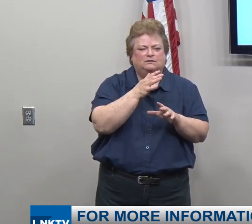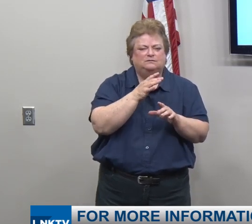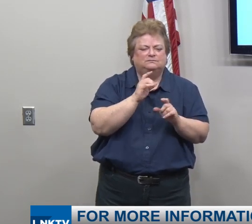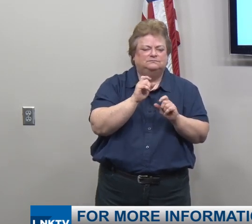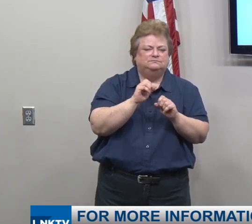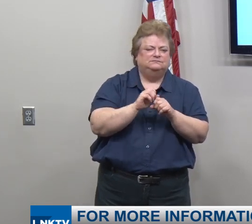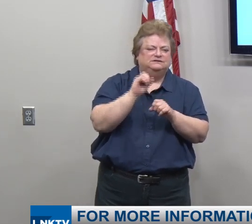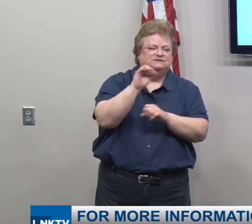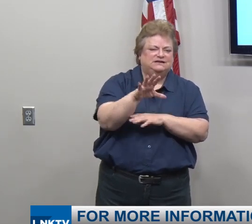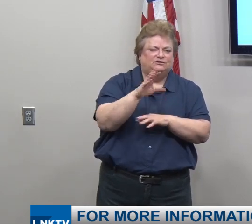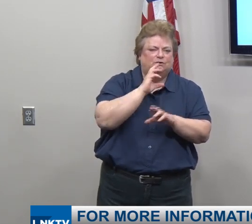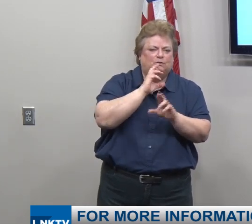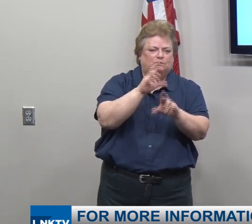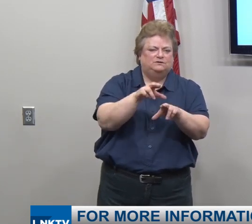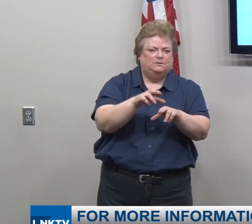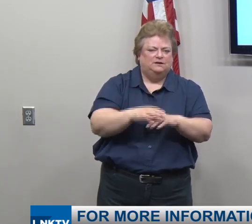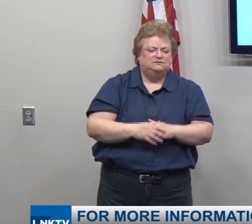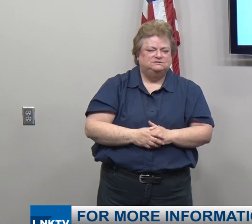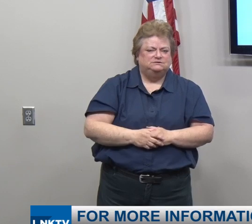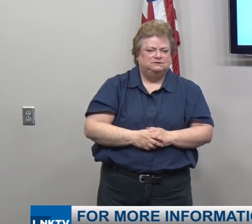response, Riley.